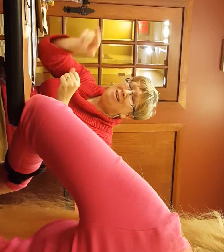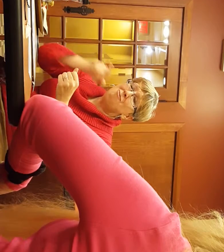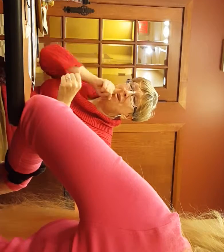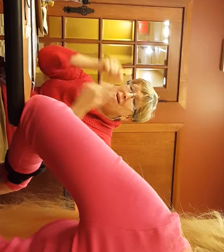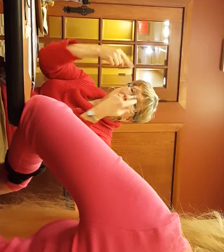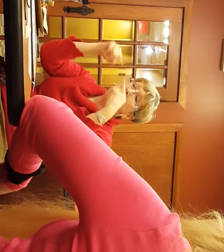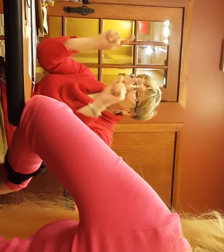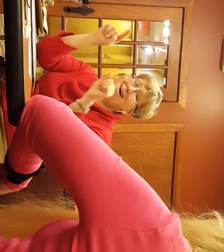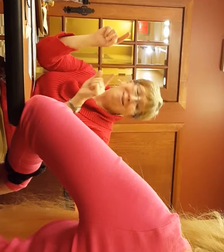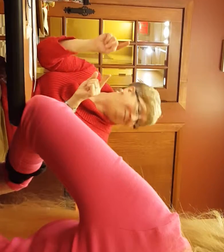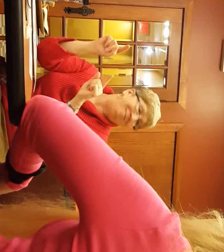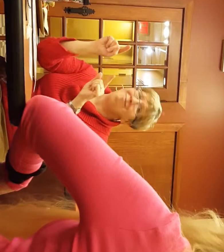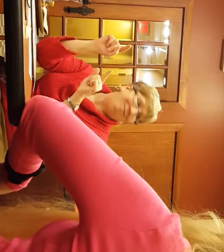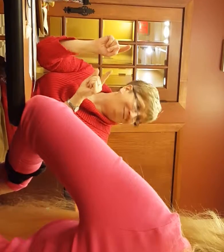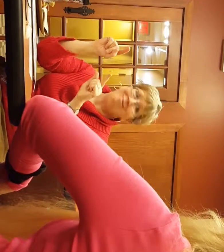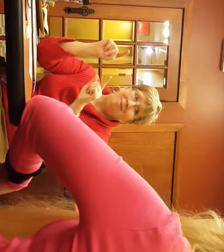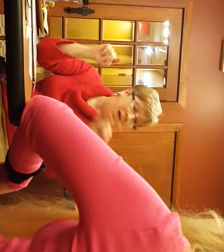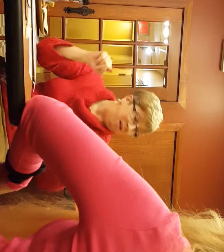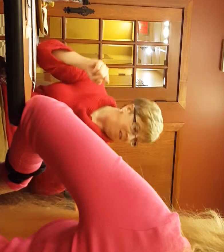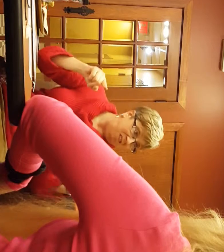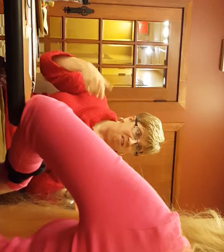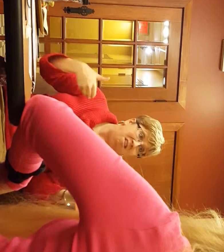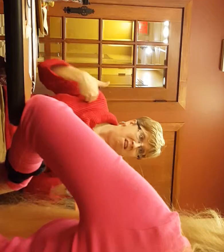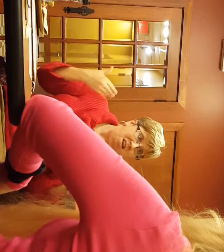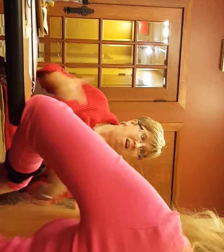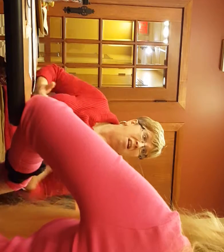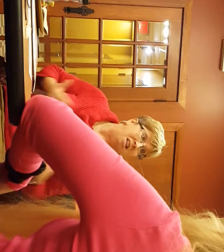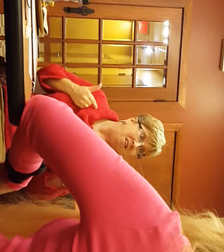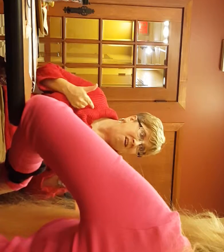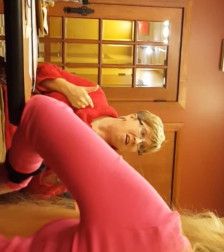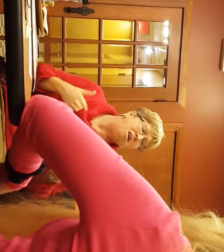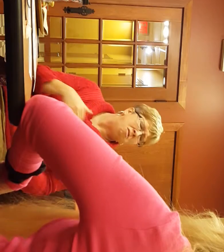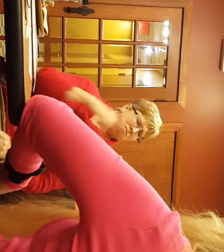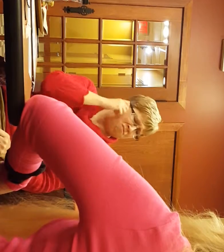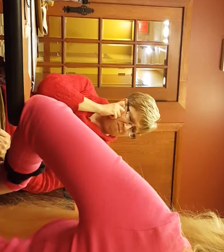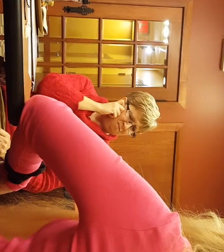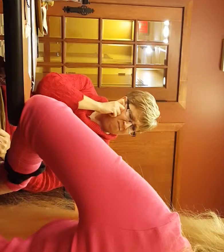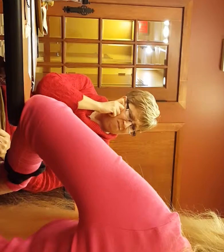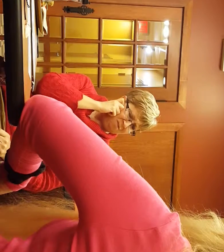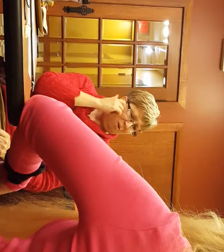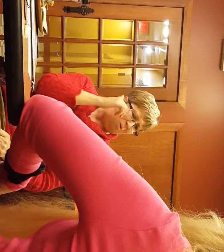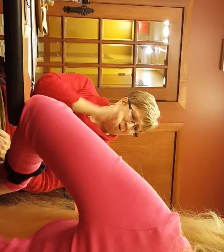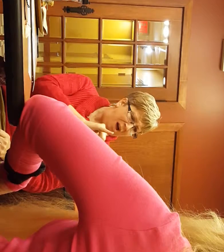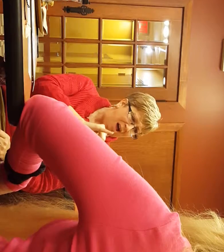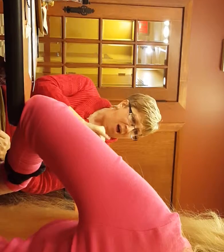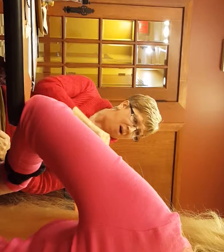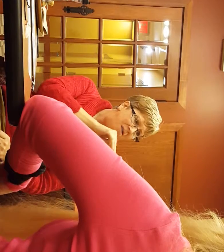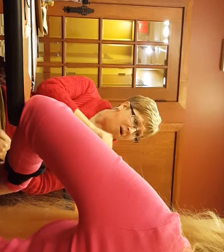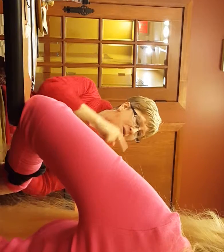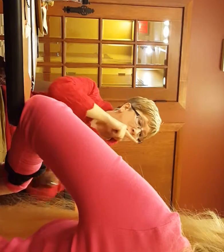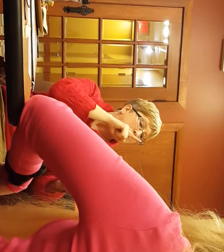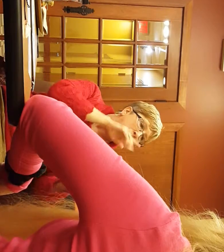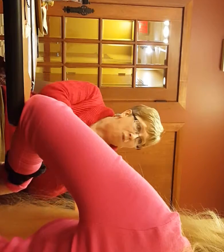doing my research onto Young Living, or into Young Living, I figured out why. And it's really that seed to seal promise that they have. I